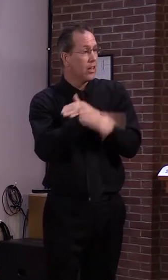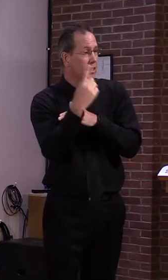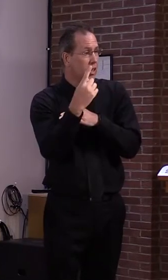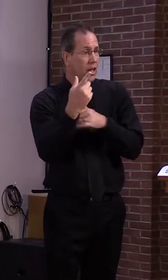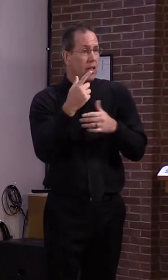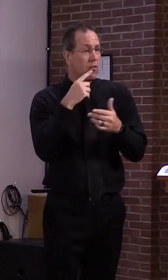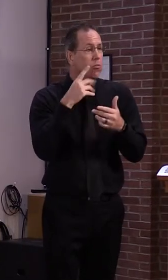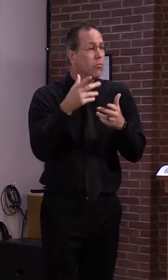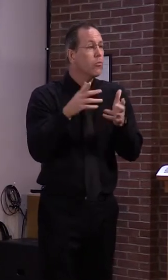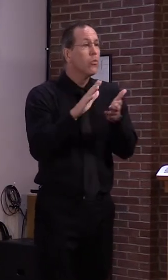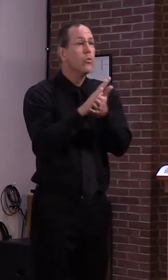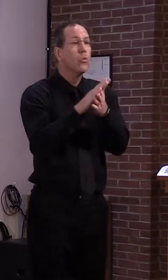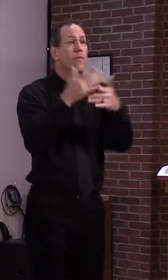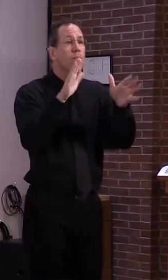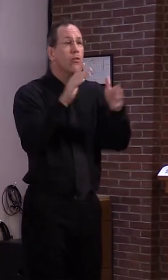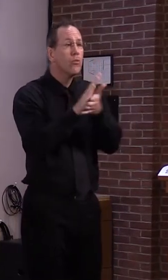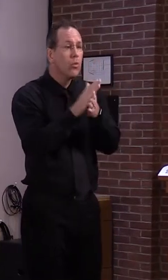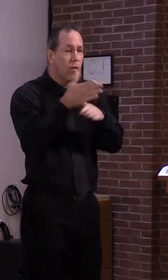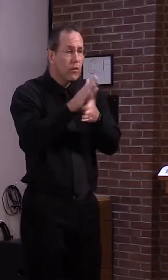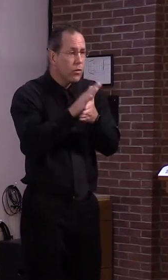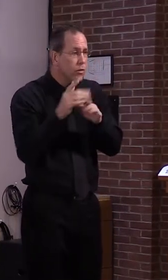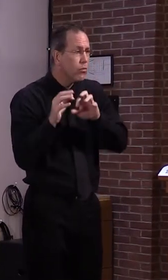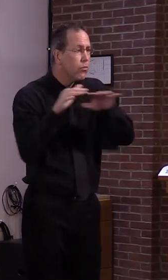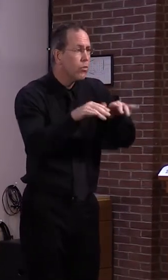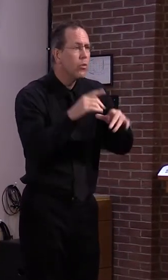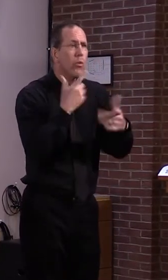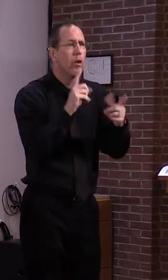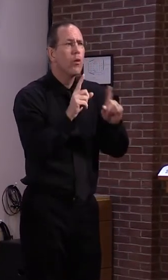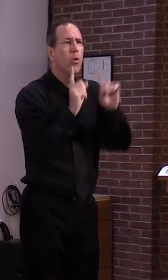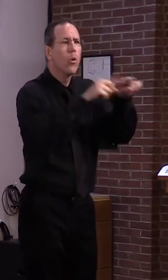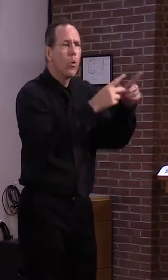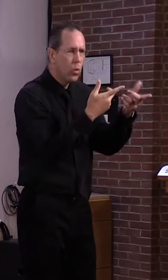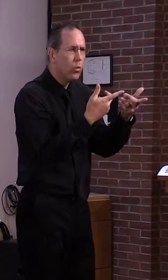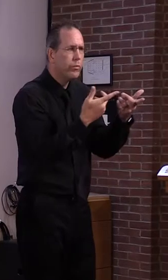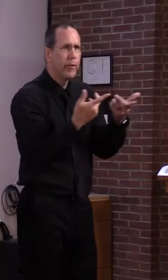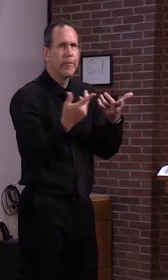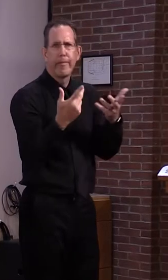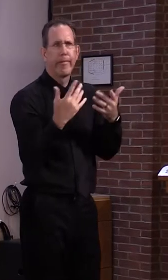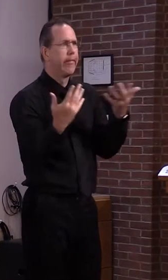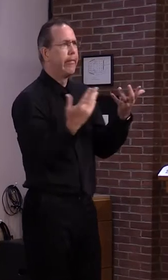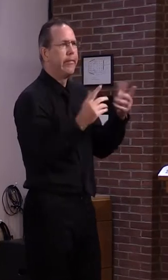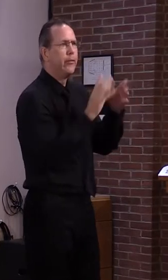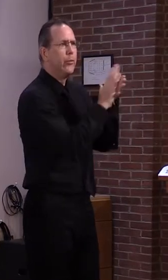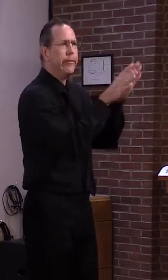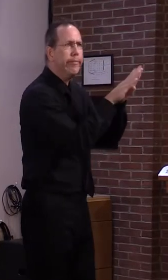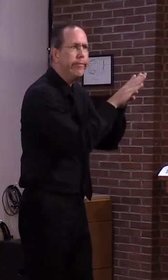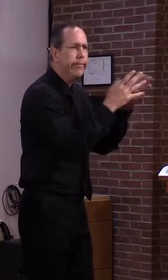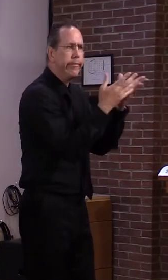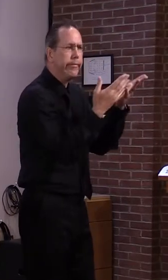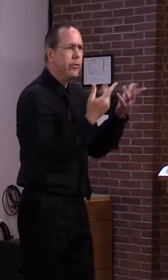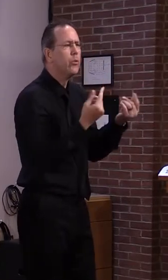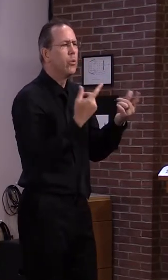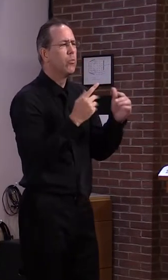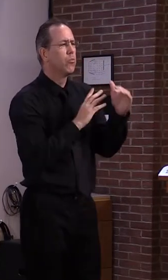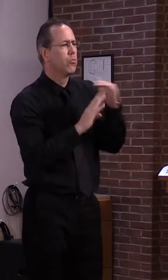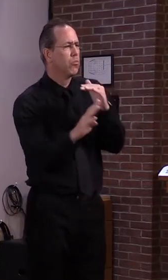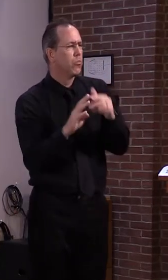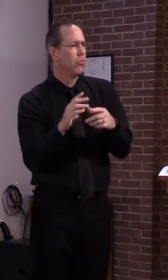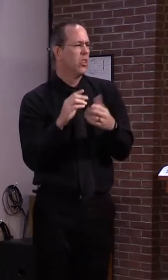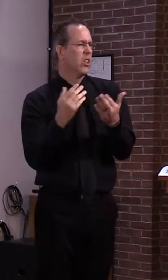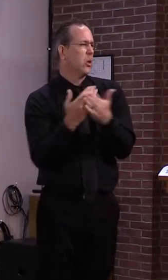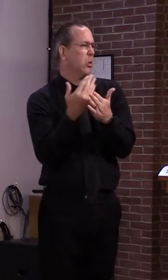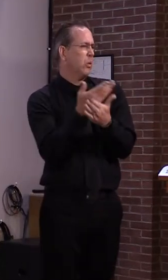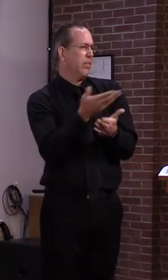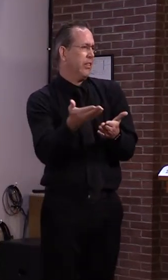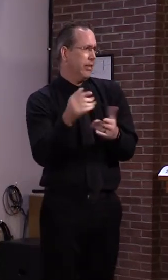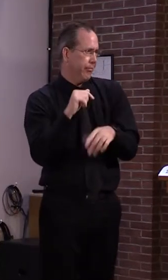school during those times. So it is new and different in that regard. We are setting up a system that we've never